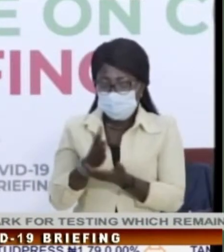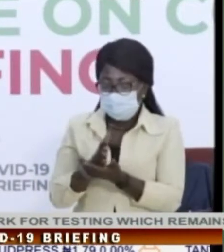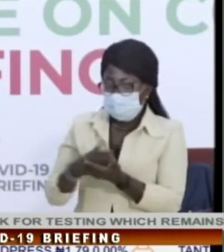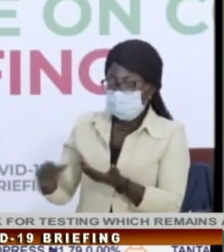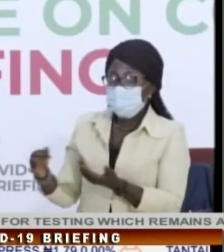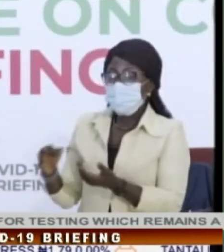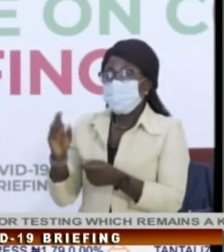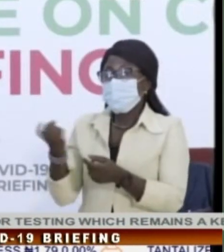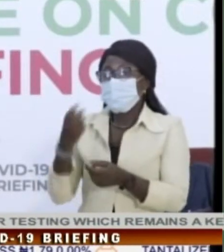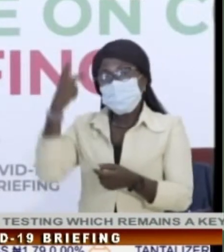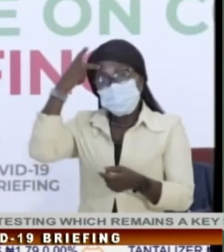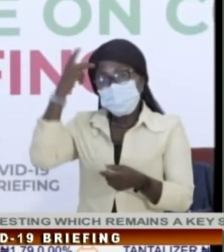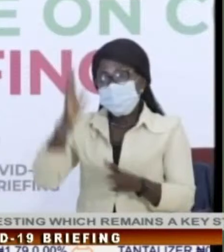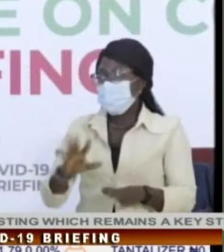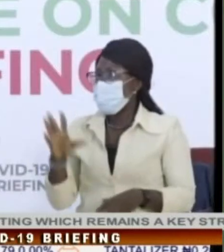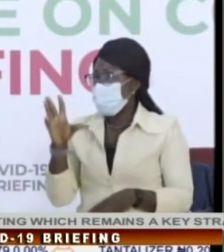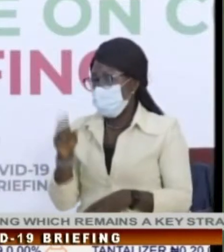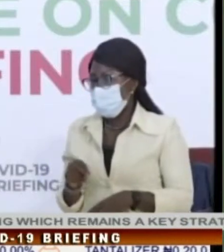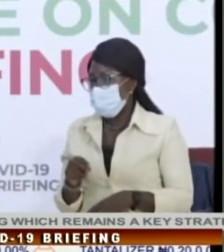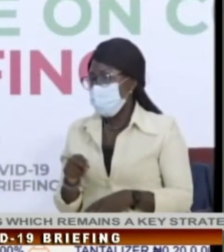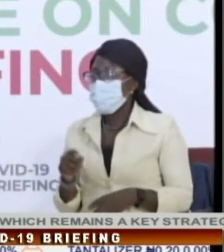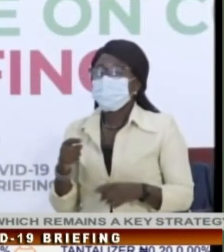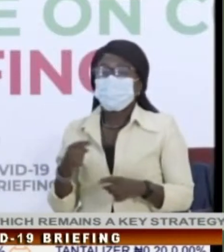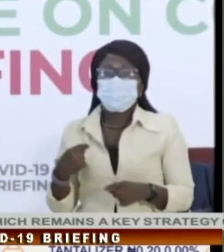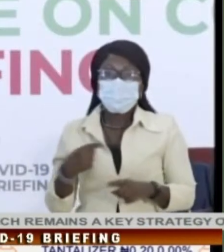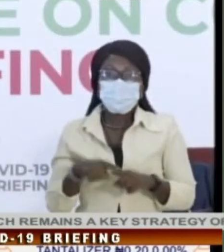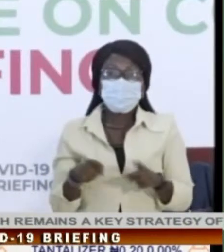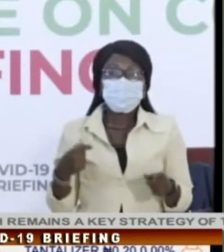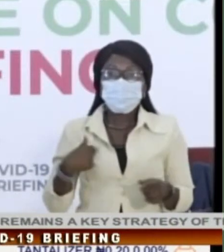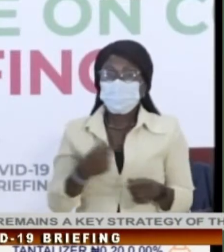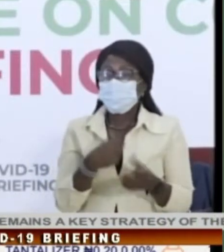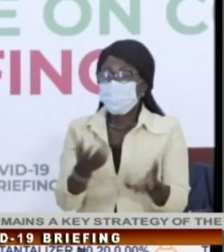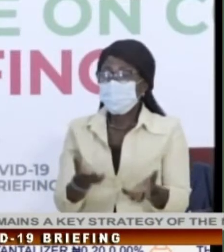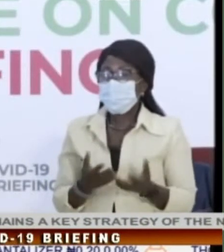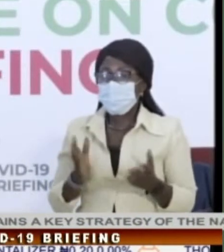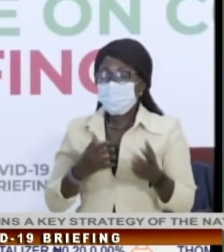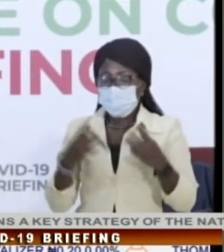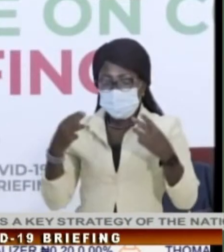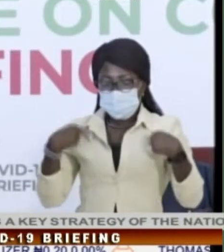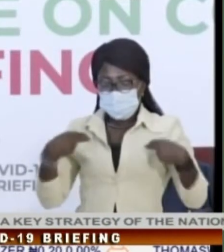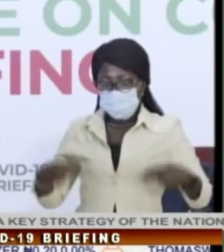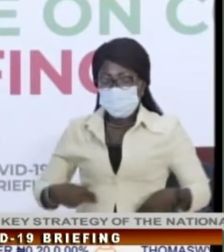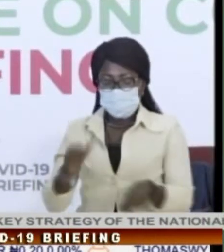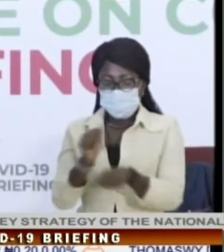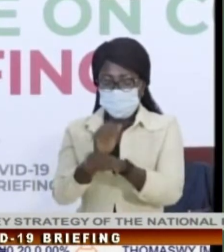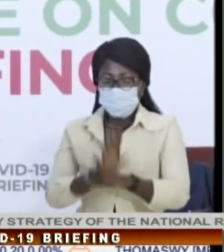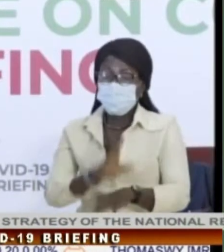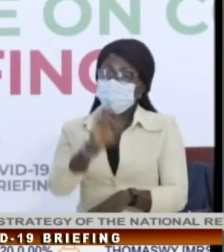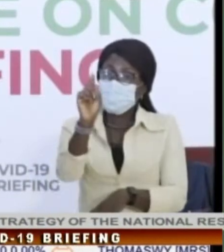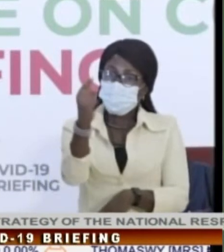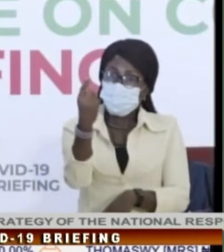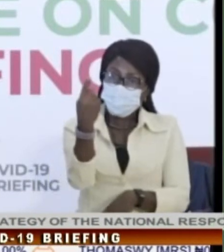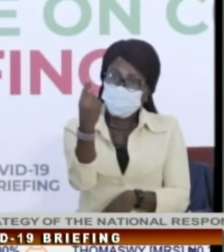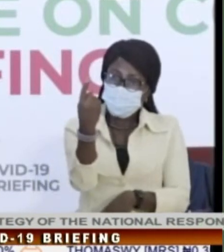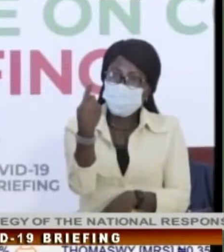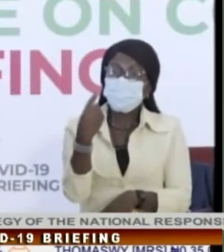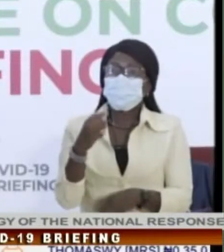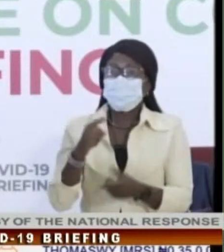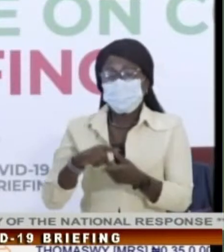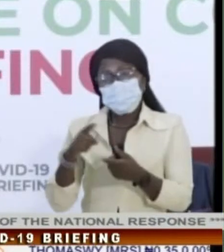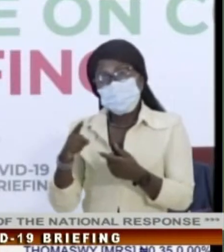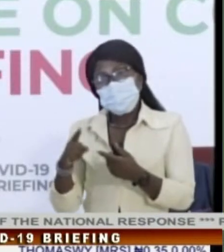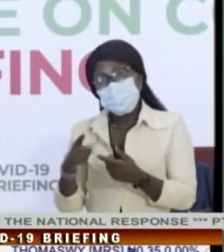during the last media briefing that we will prioritize our health workers, because the health workers are the ones that are in direct